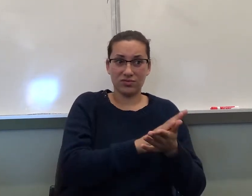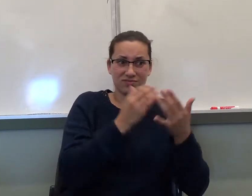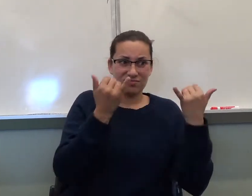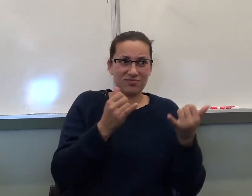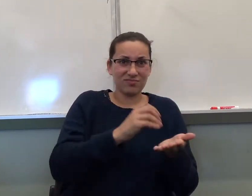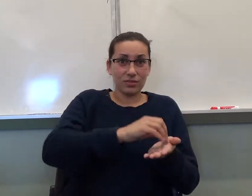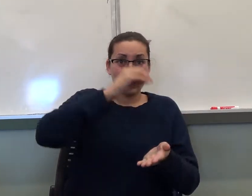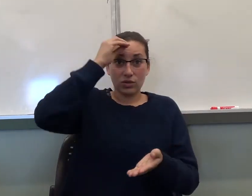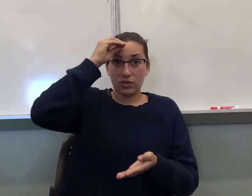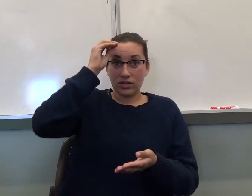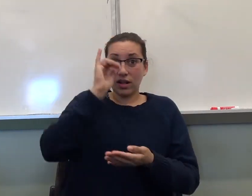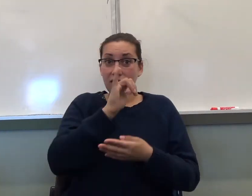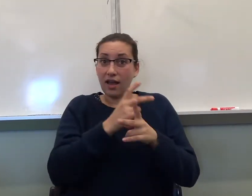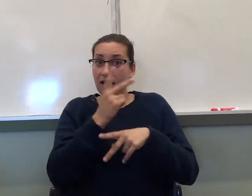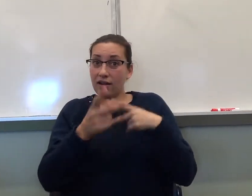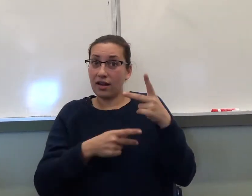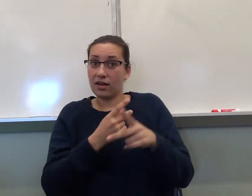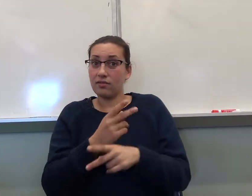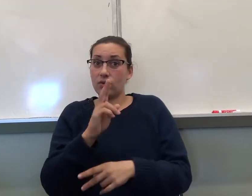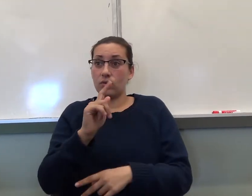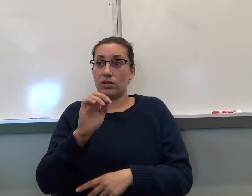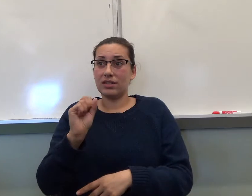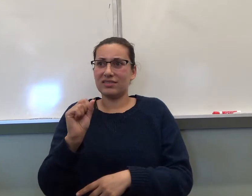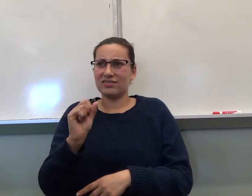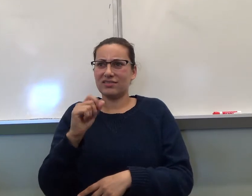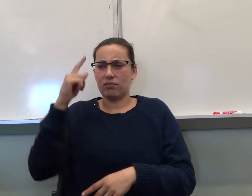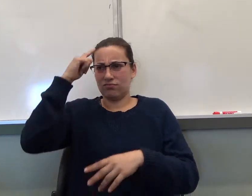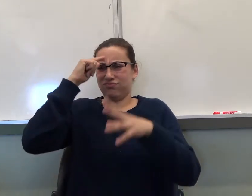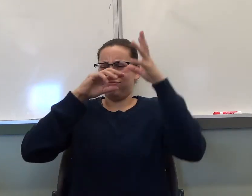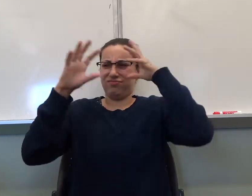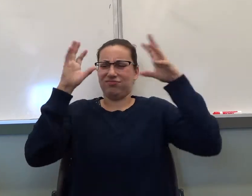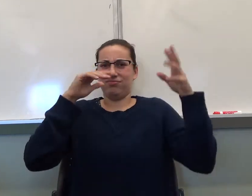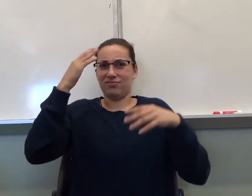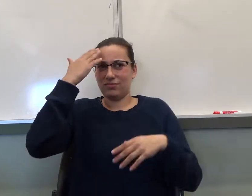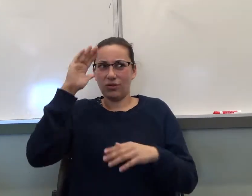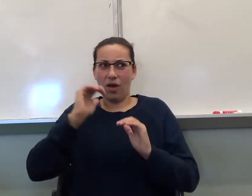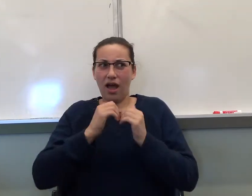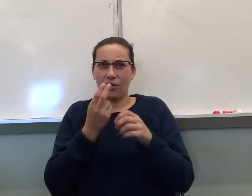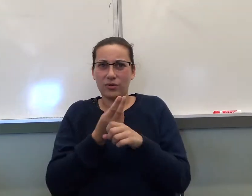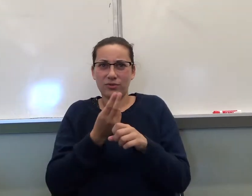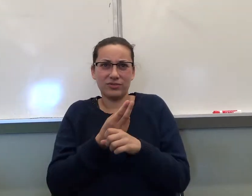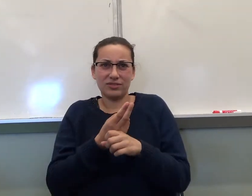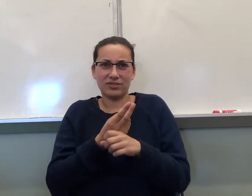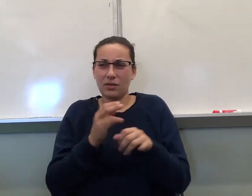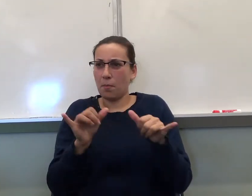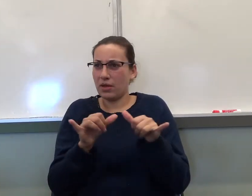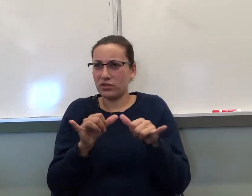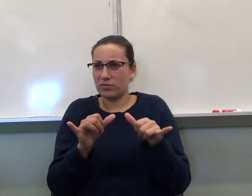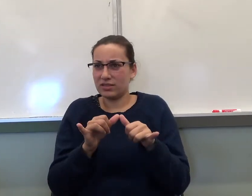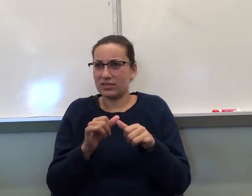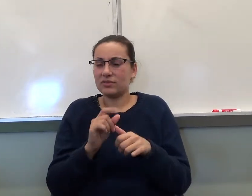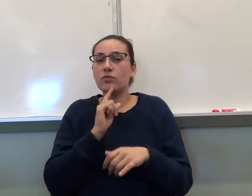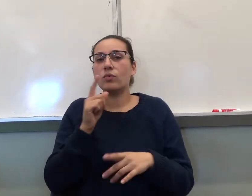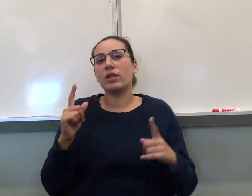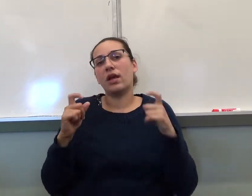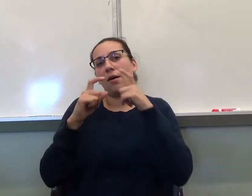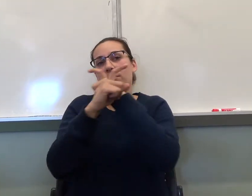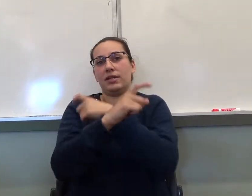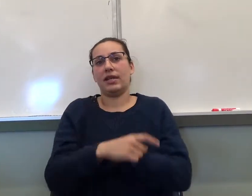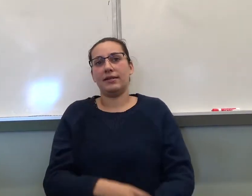stuff, their heads are spinning. They don't know what to do with this. This is complicated. Now let me show you what children